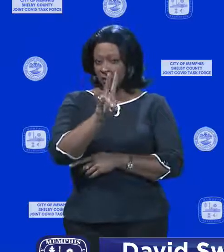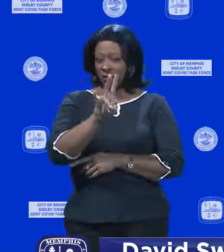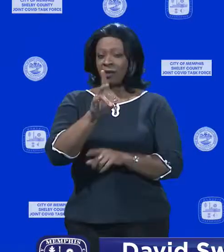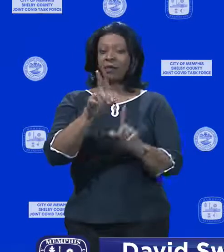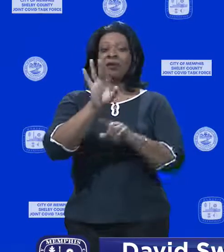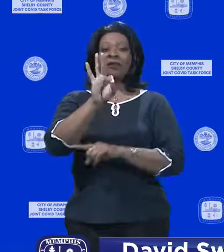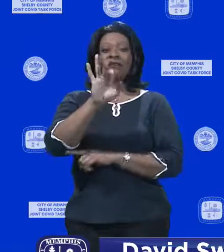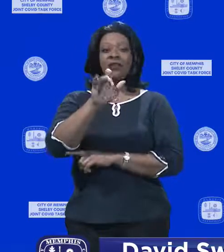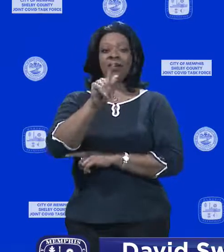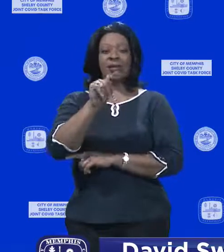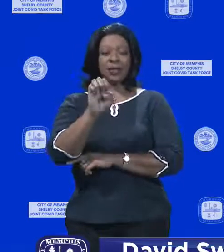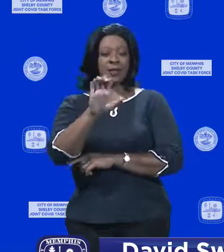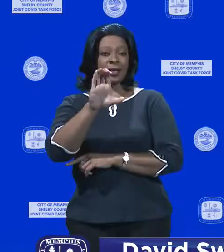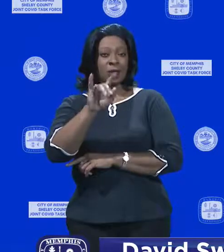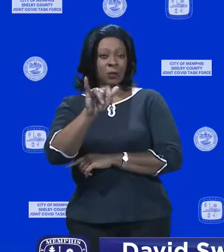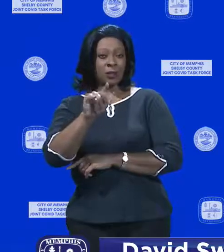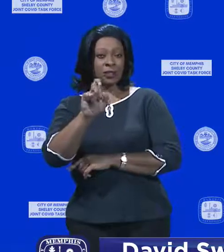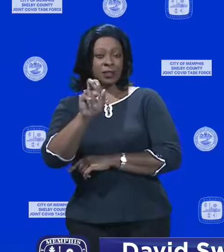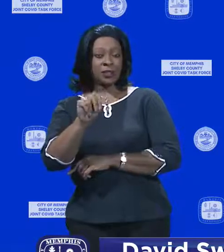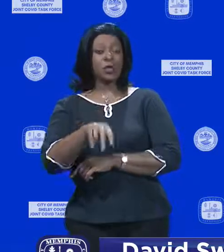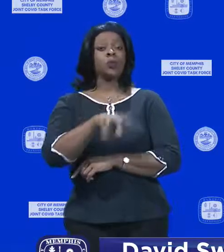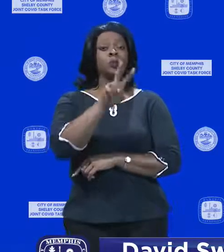5,167 from Fayette County, Tennessee,